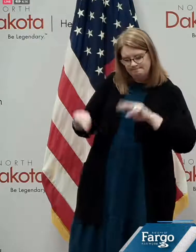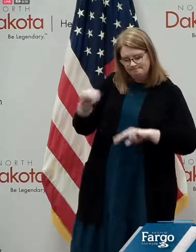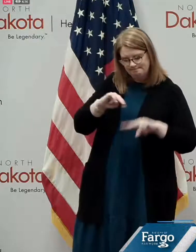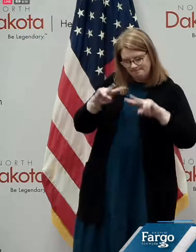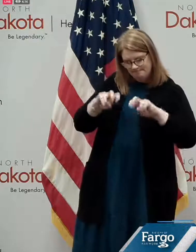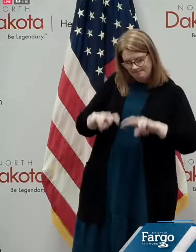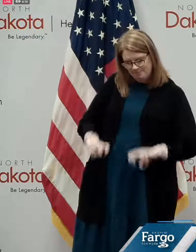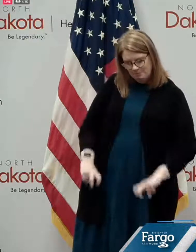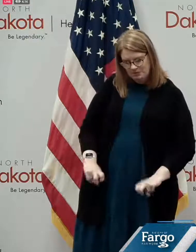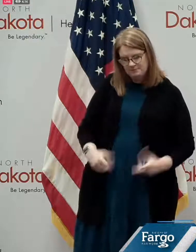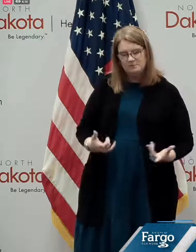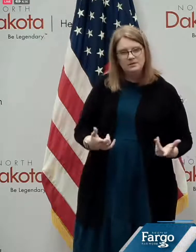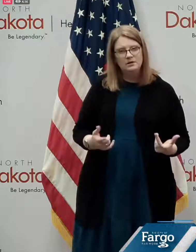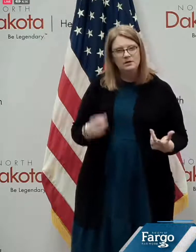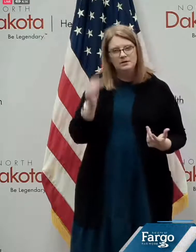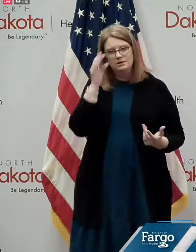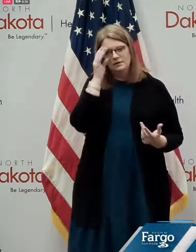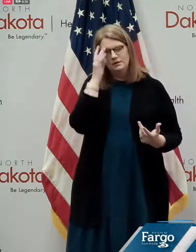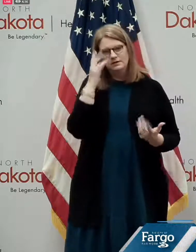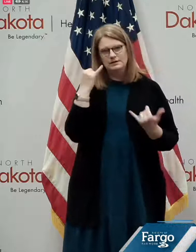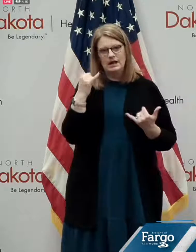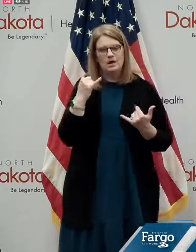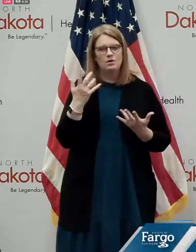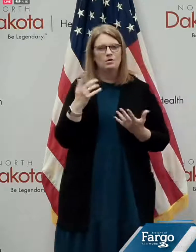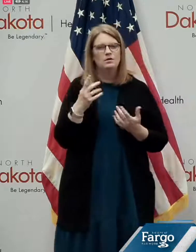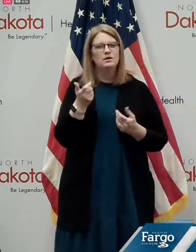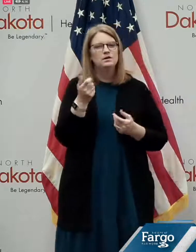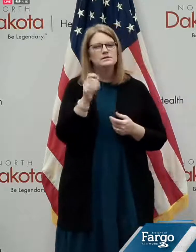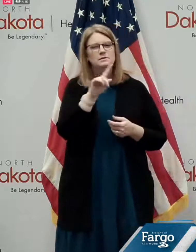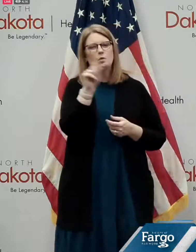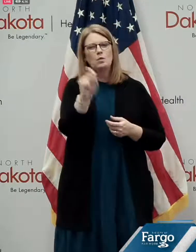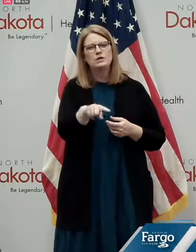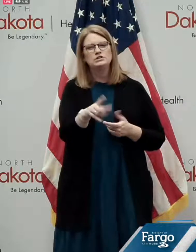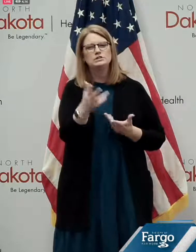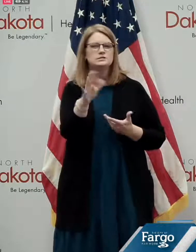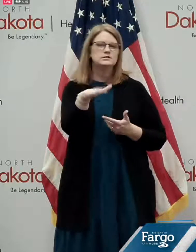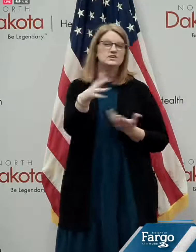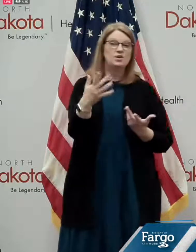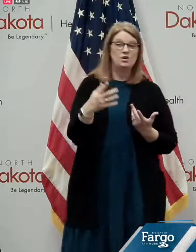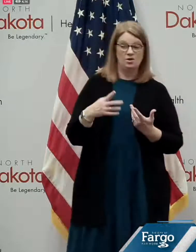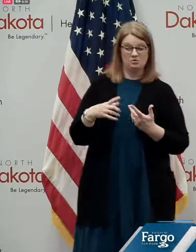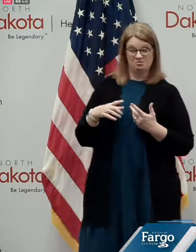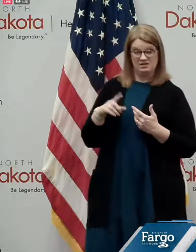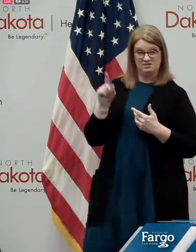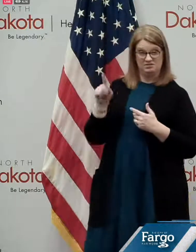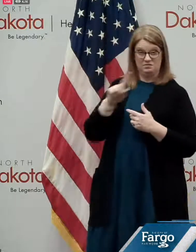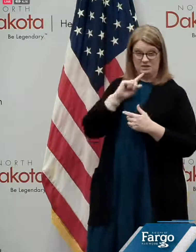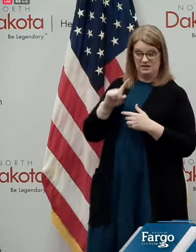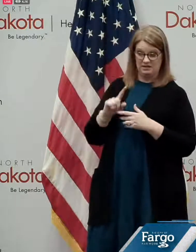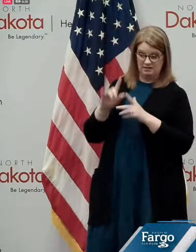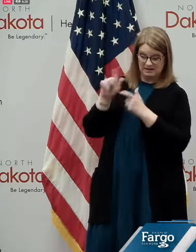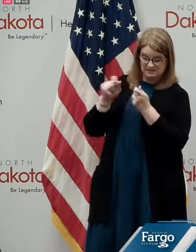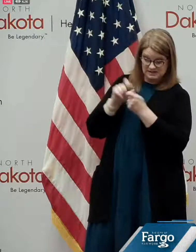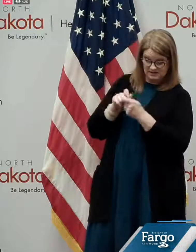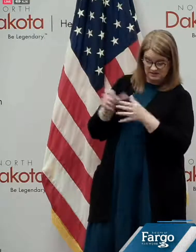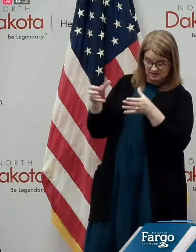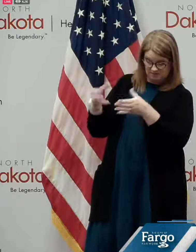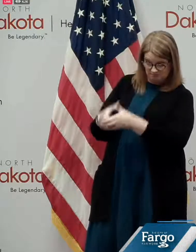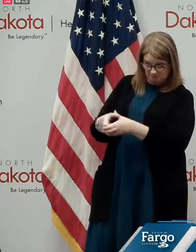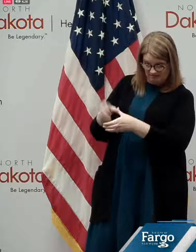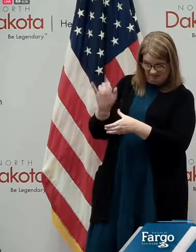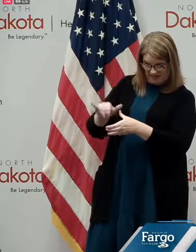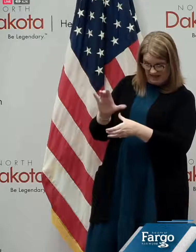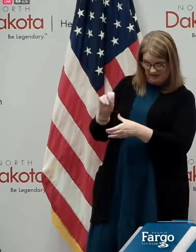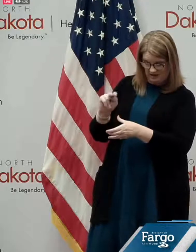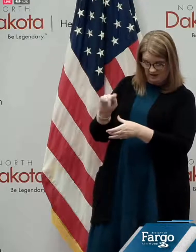we've again decided, the question has come up about, would you do this for certain counties? We've decided again not to take a piecemeal approach.